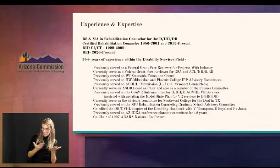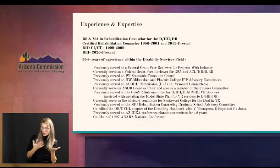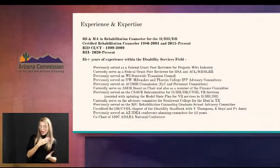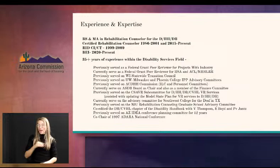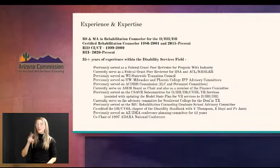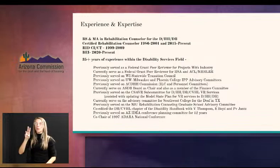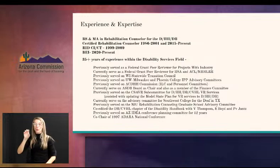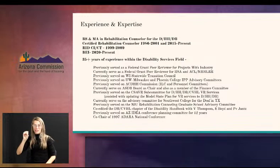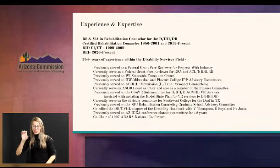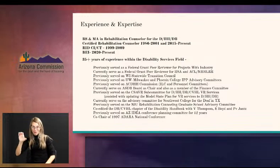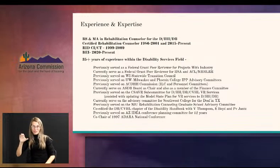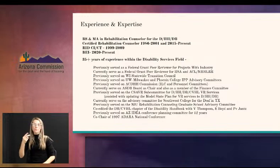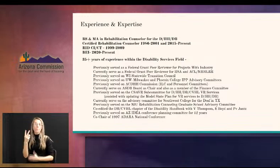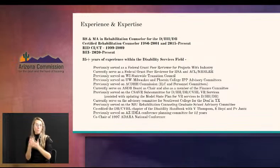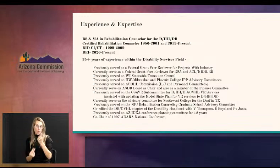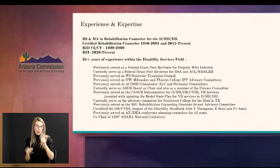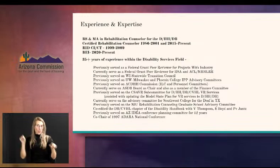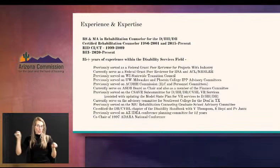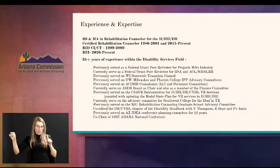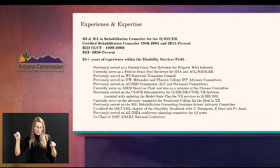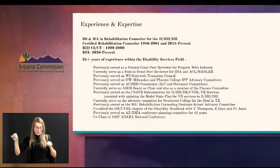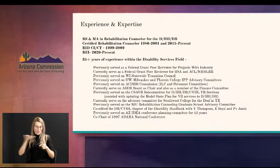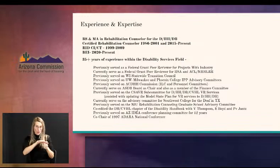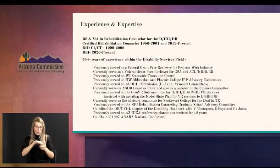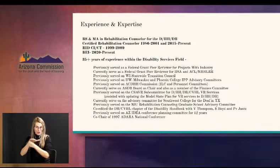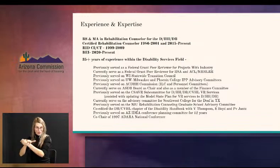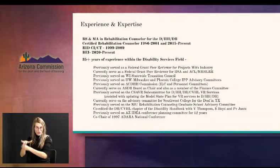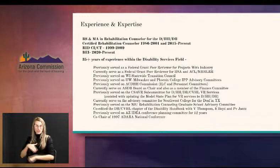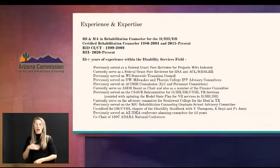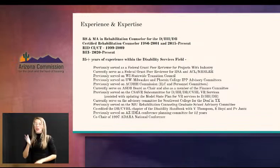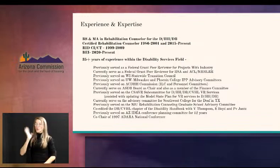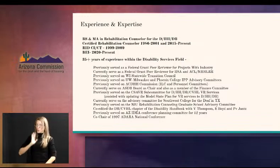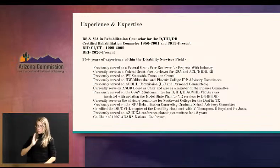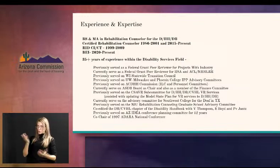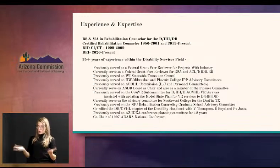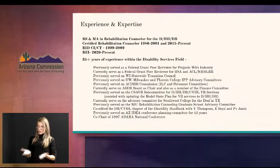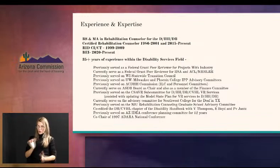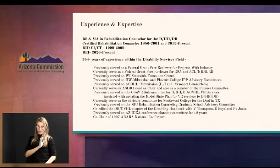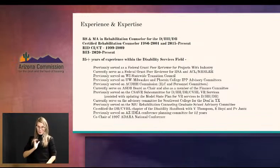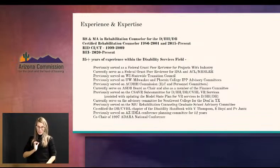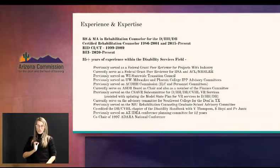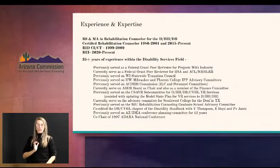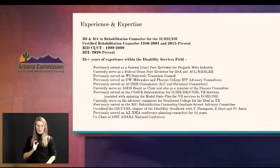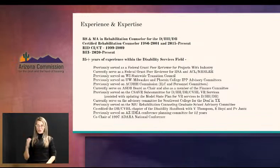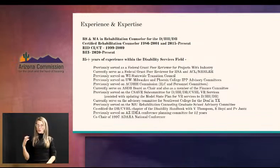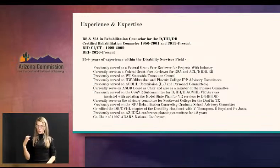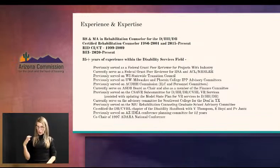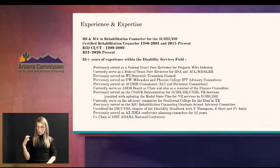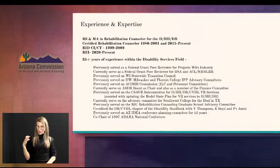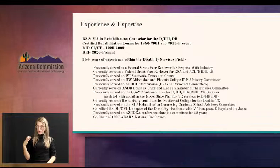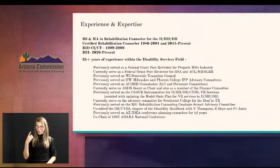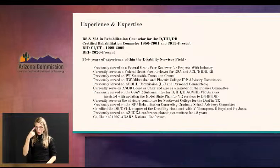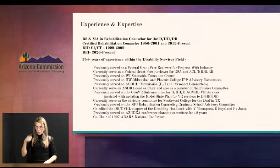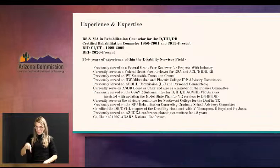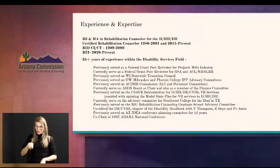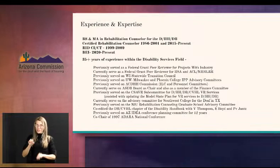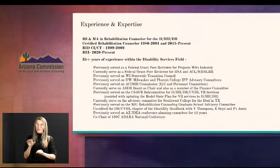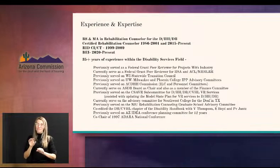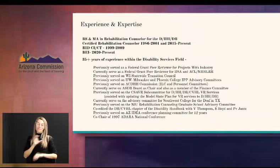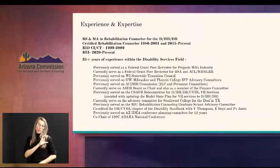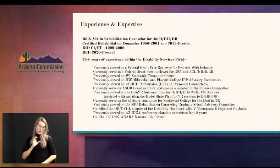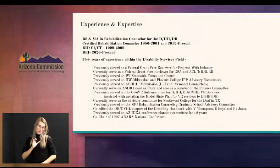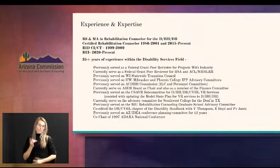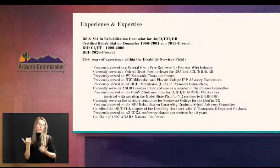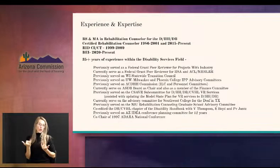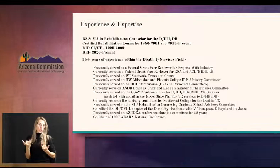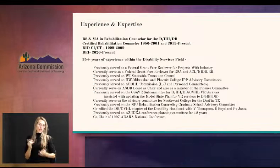Wisconsin. I used to be on this commission and served as chair. I'm currently the board chair